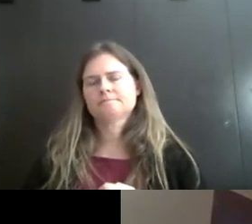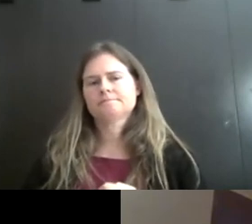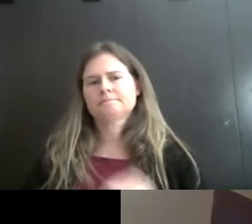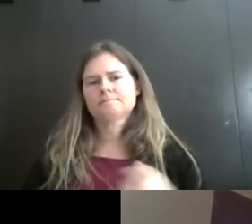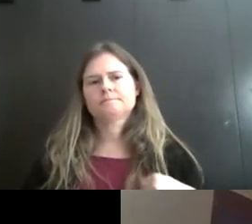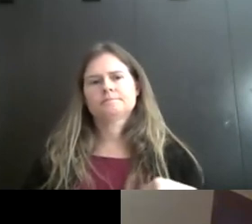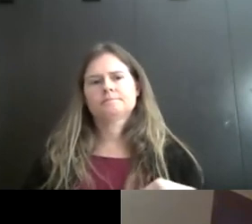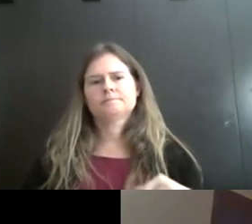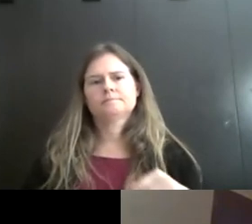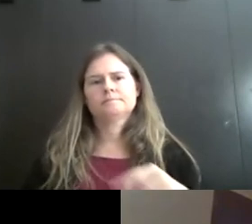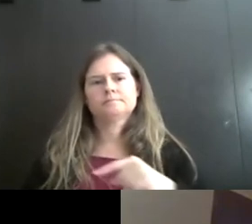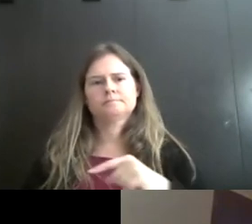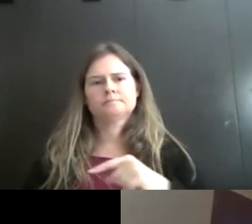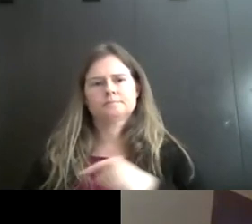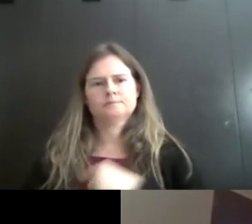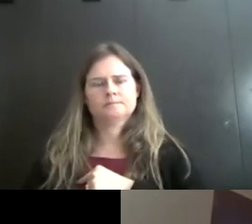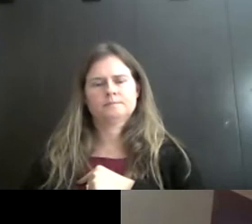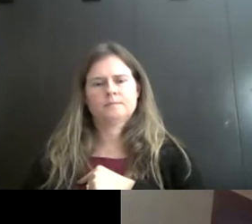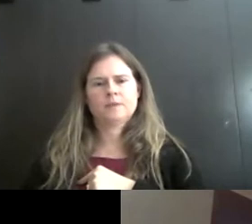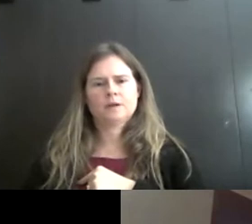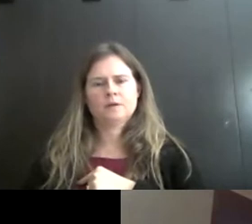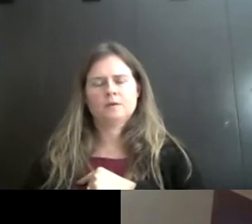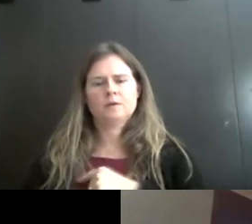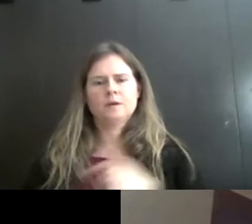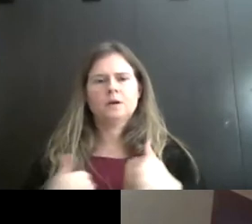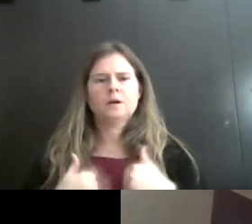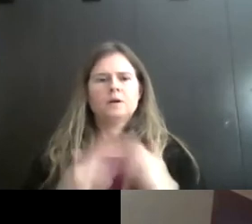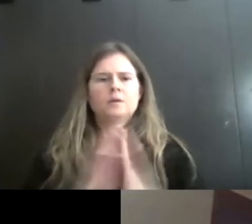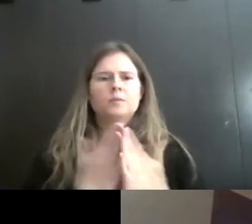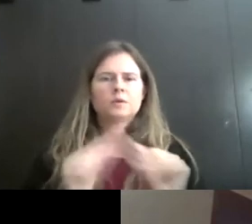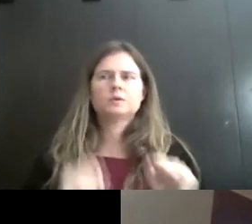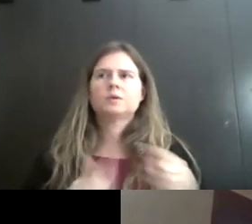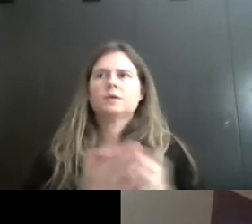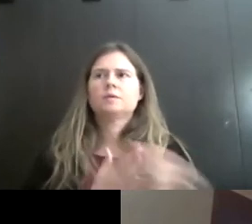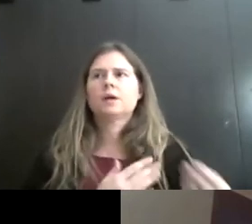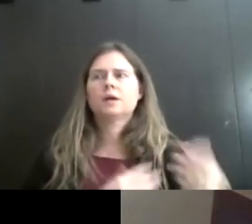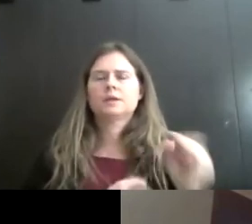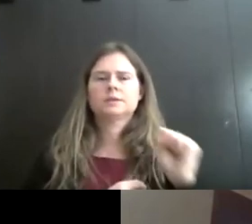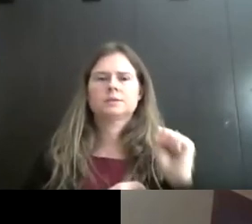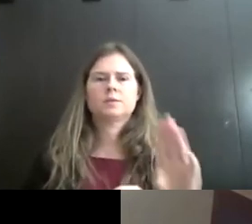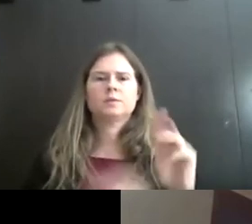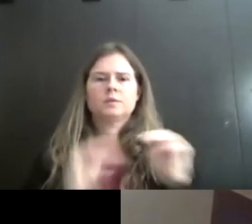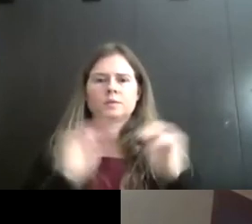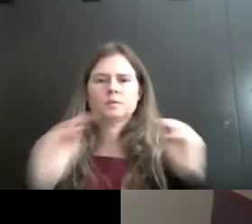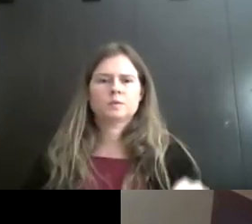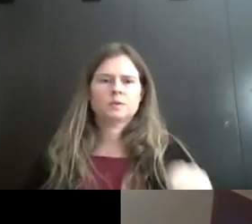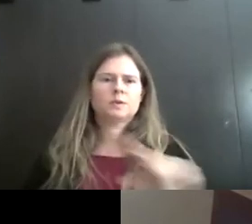Ernestine DeSoto has a wonderful book that you can buy at the Santa Barbara Museum of Natural History. I have a dear friend, Cindy Alvitri,